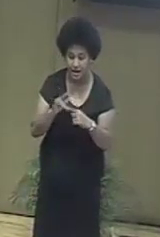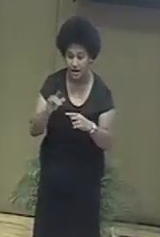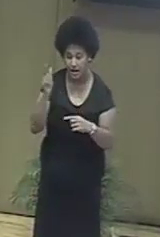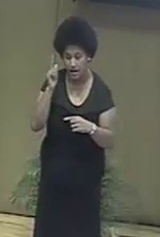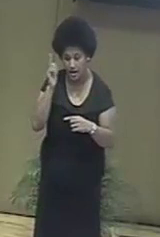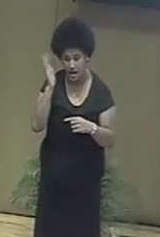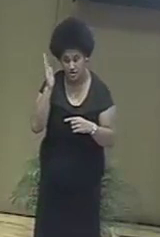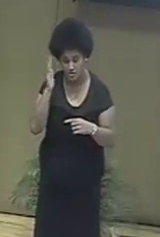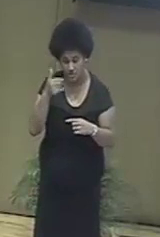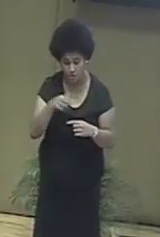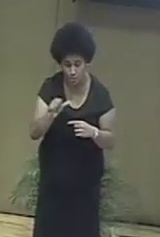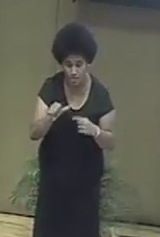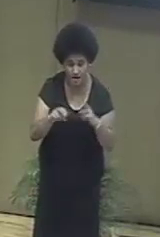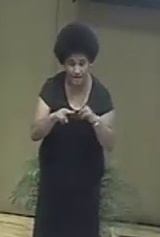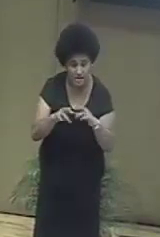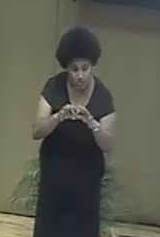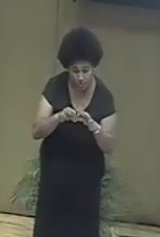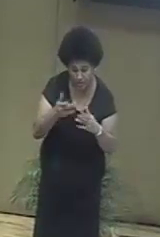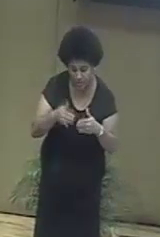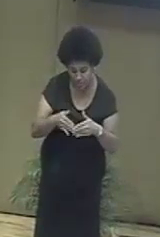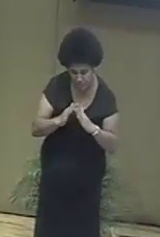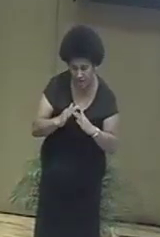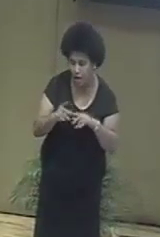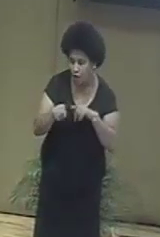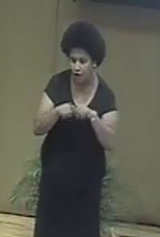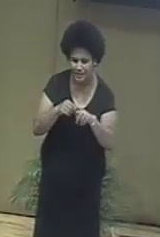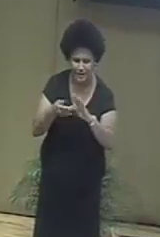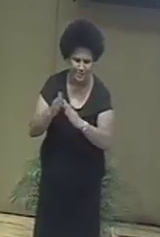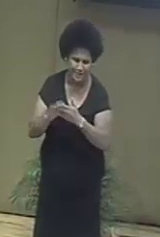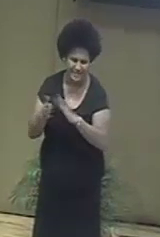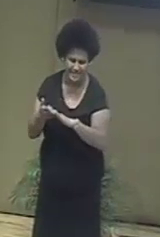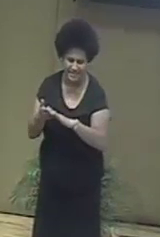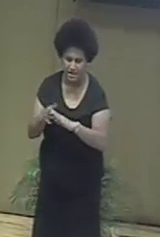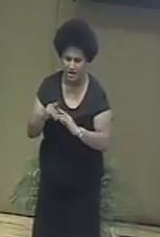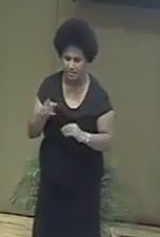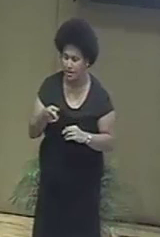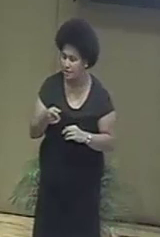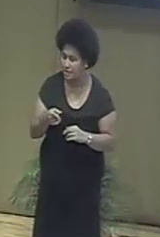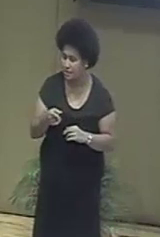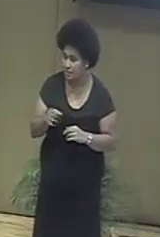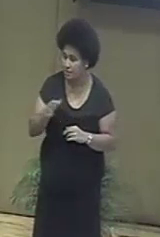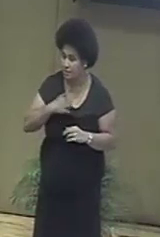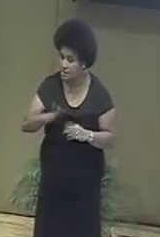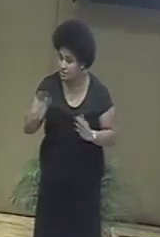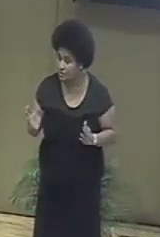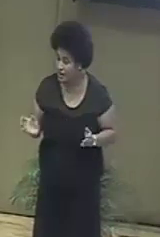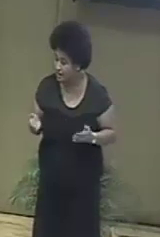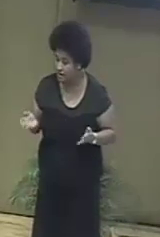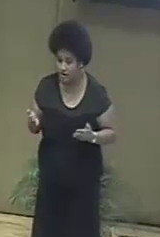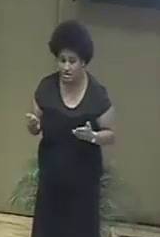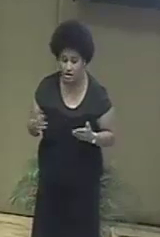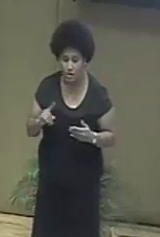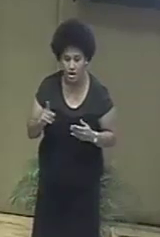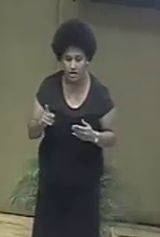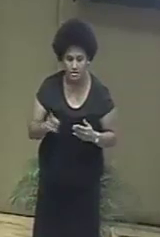will use Facebook. They might set up learning communities in Facebook. What we encourage them not to do, though, is